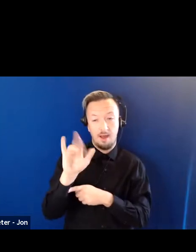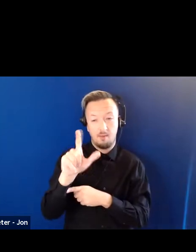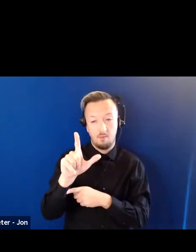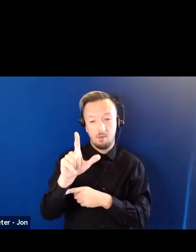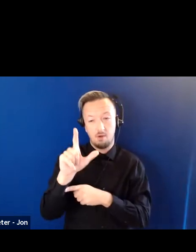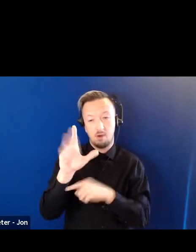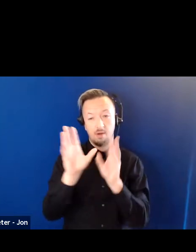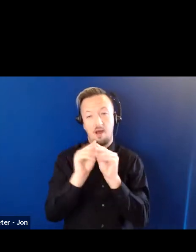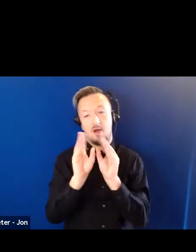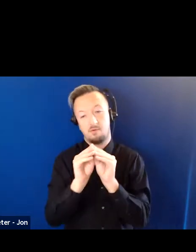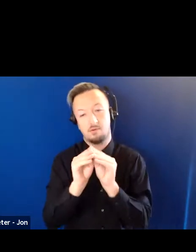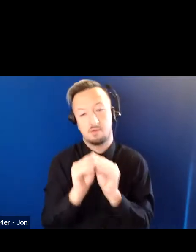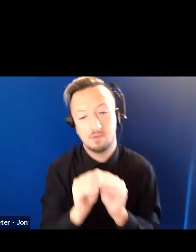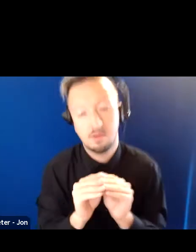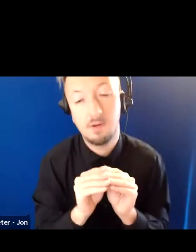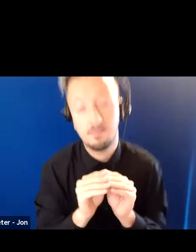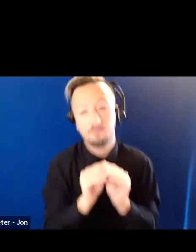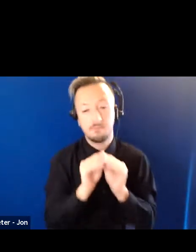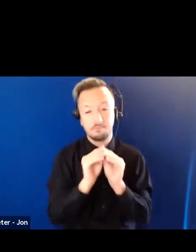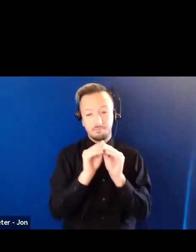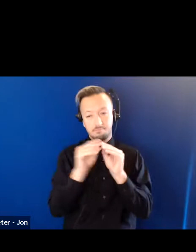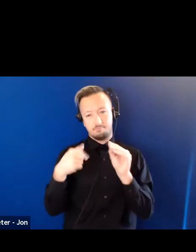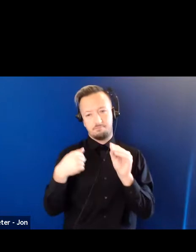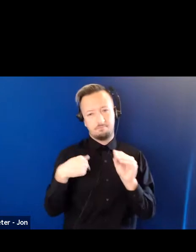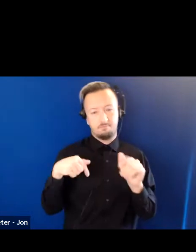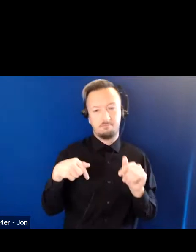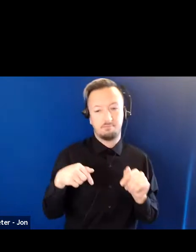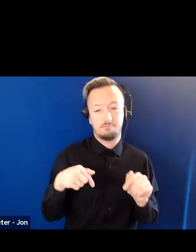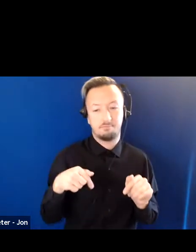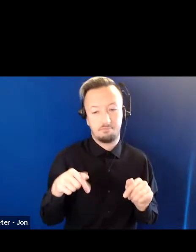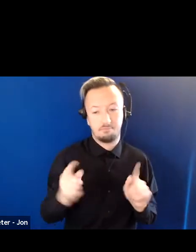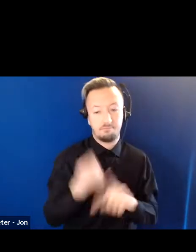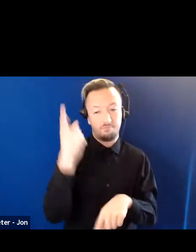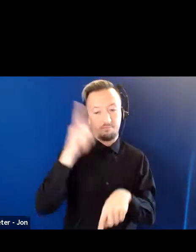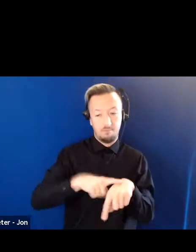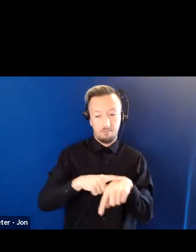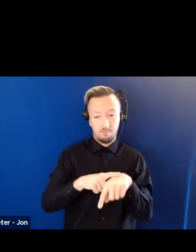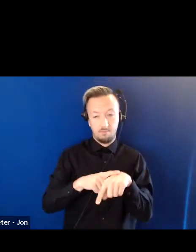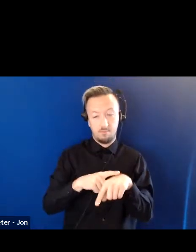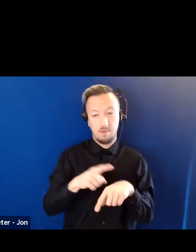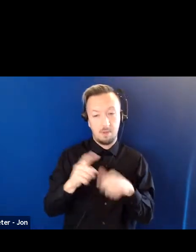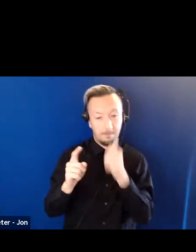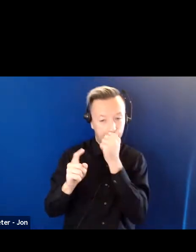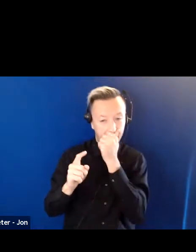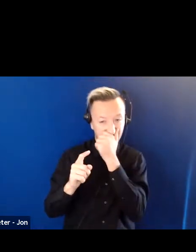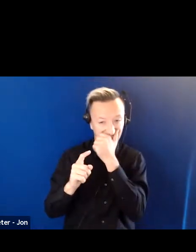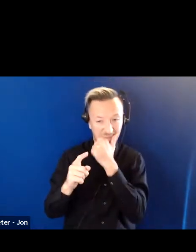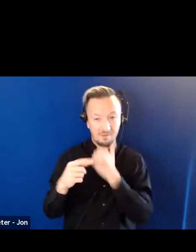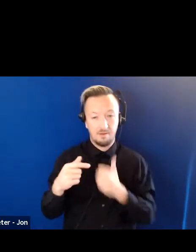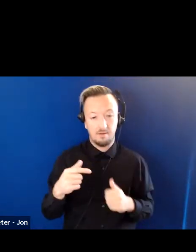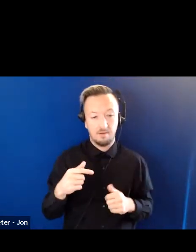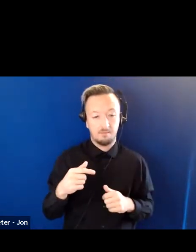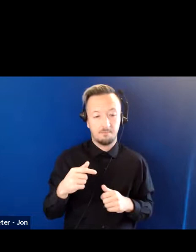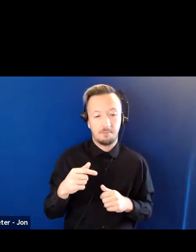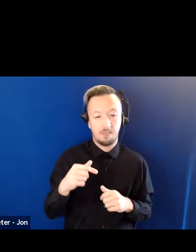participate in a conference, but I heard how exciting, relaxed